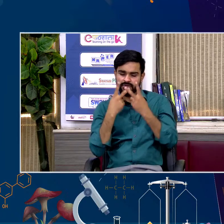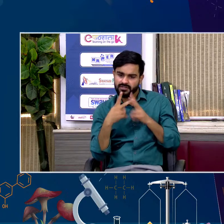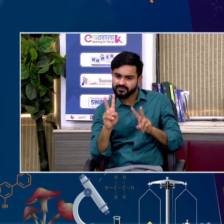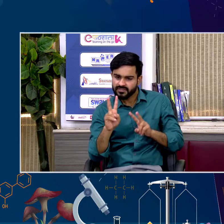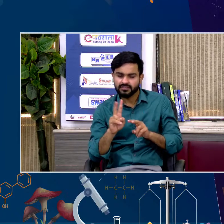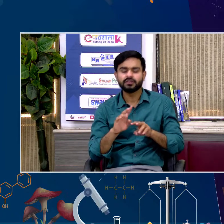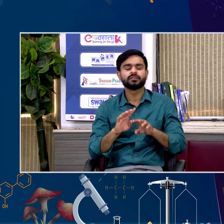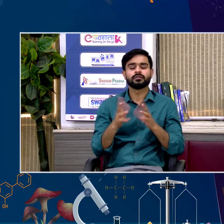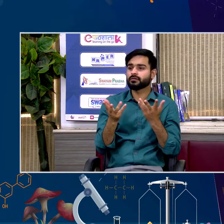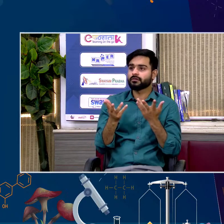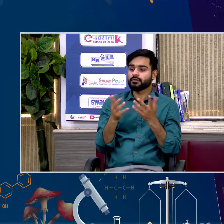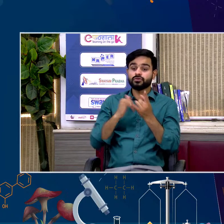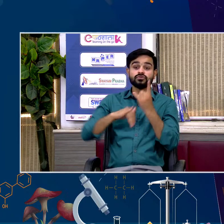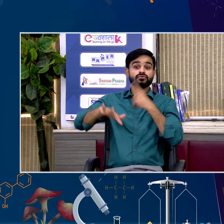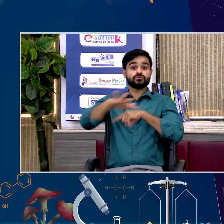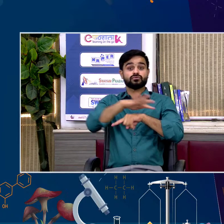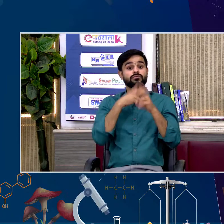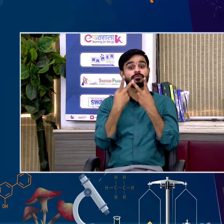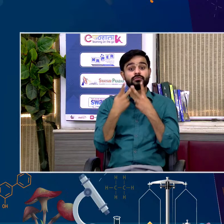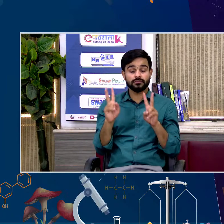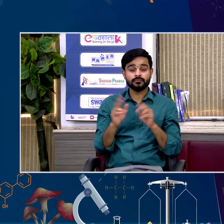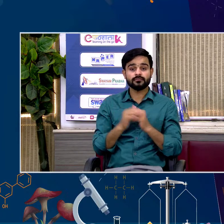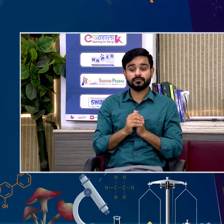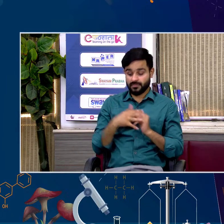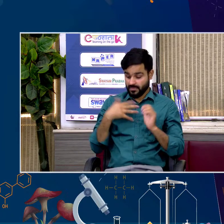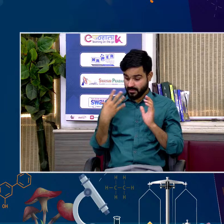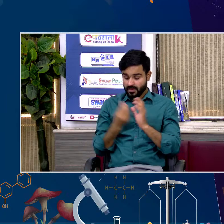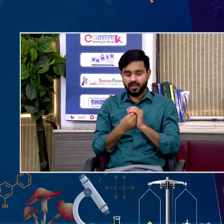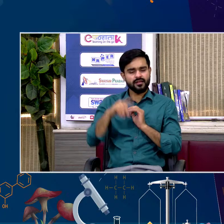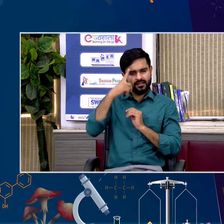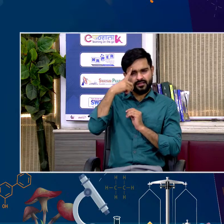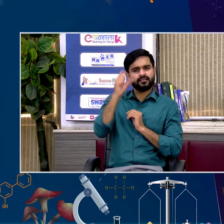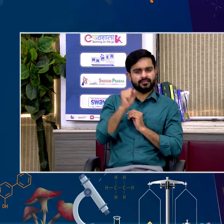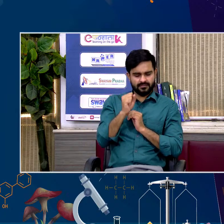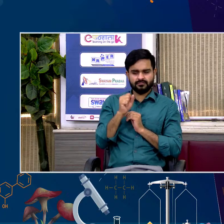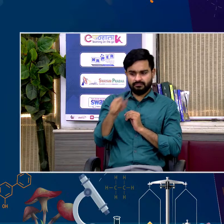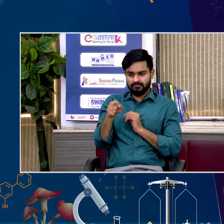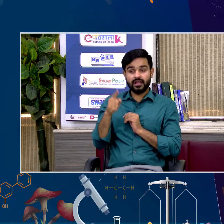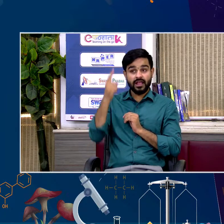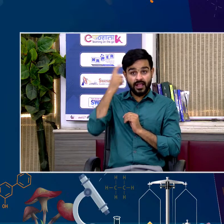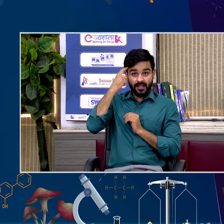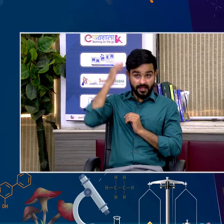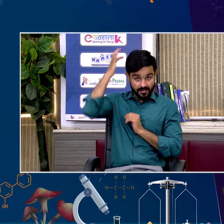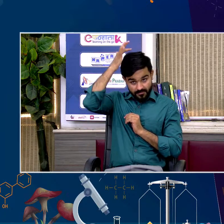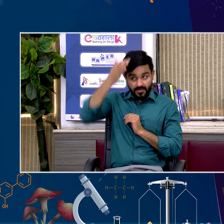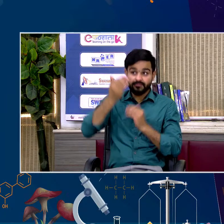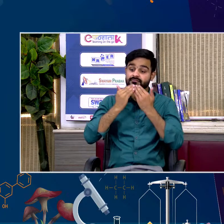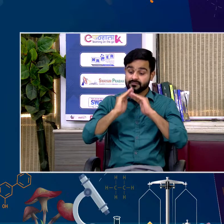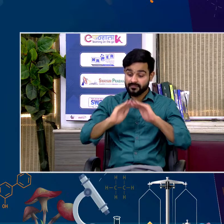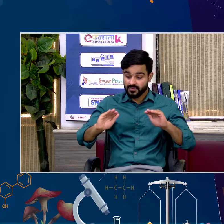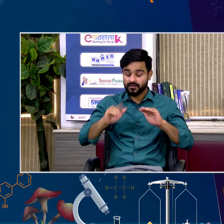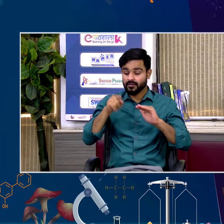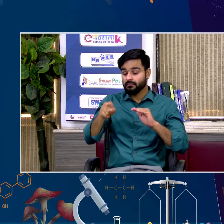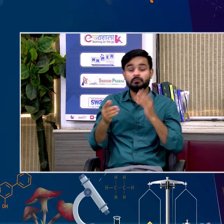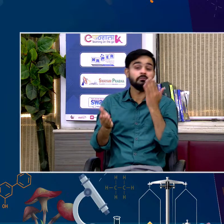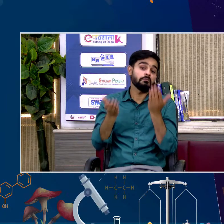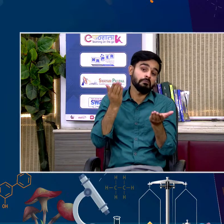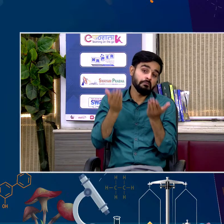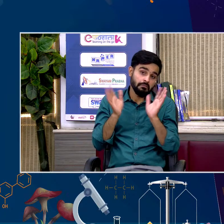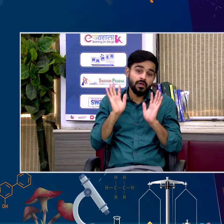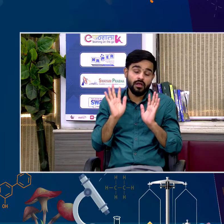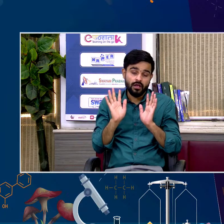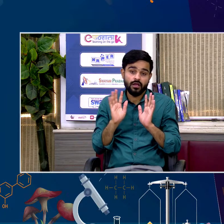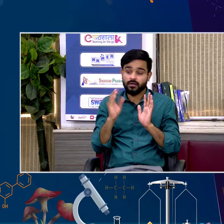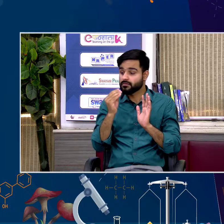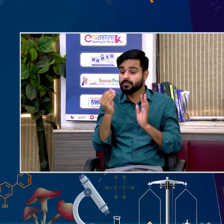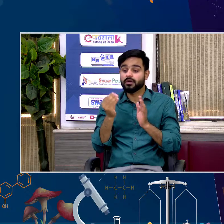differently, he may socialize differently. The way he remembers things, his memory may be different, and he may have